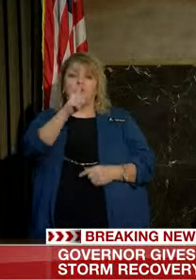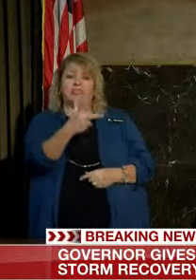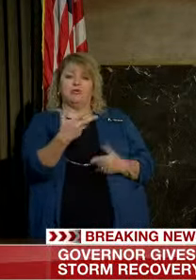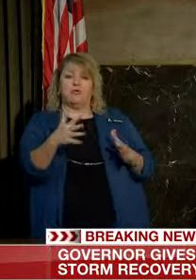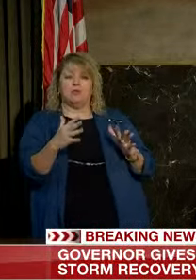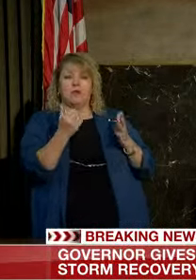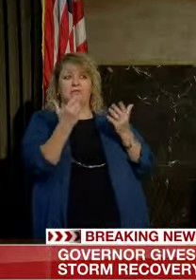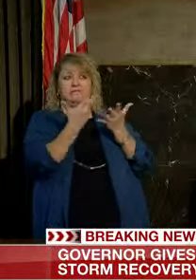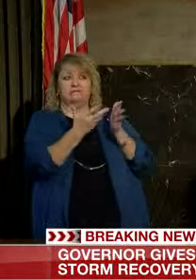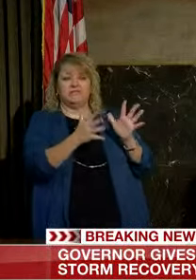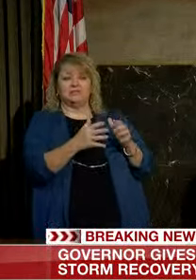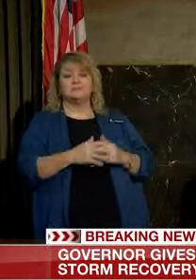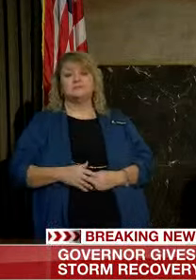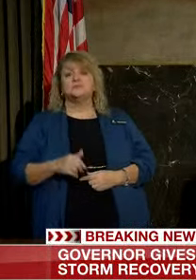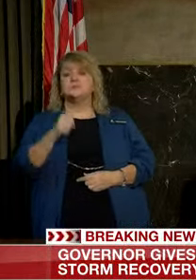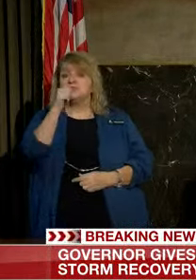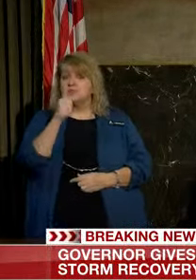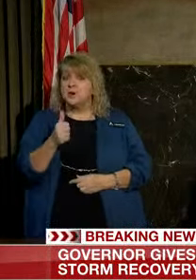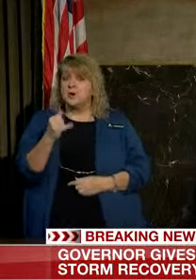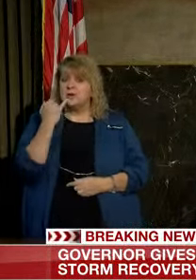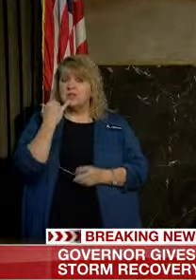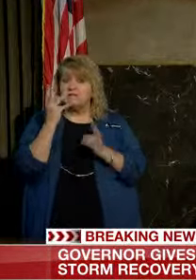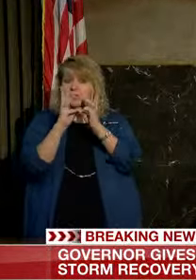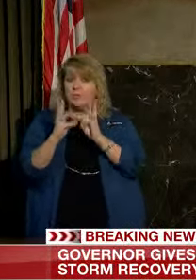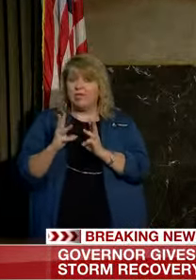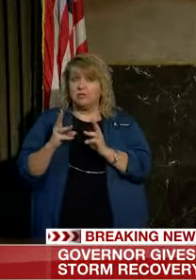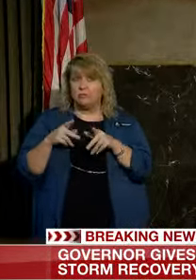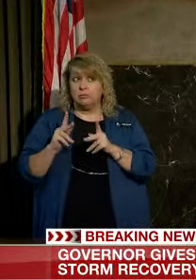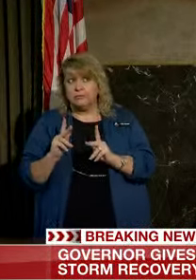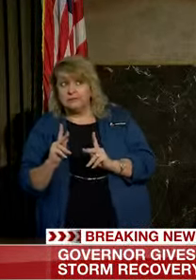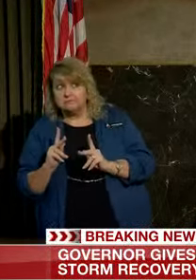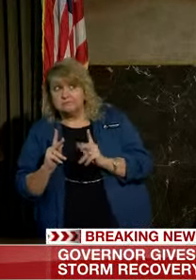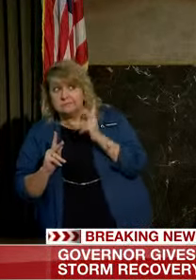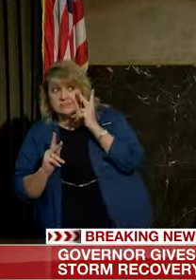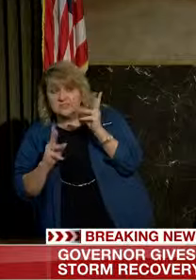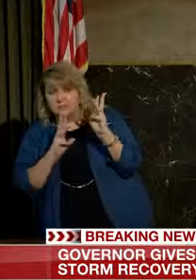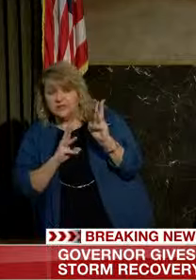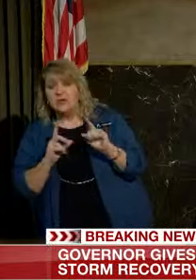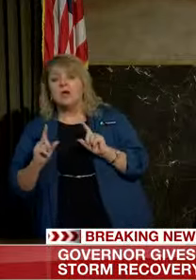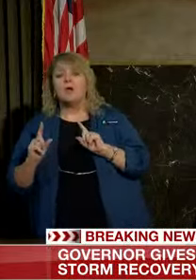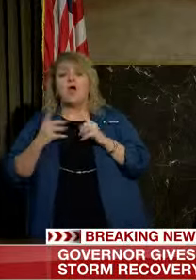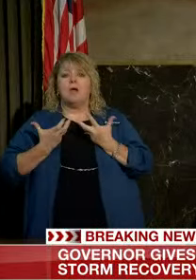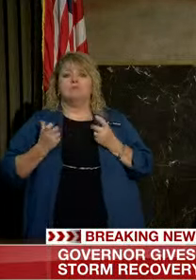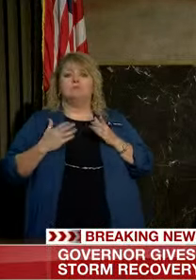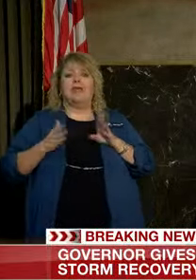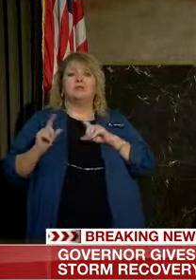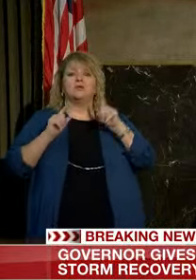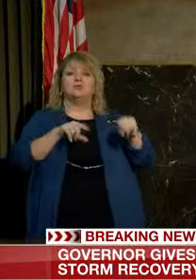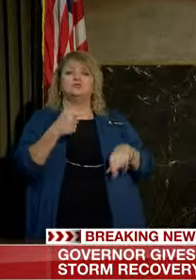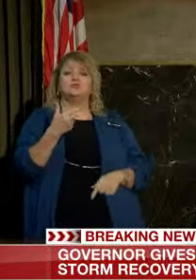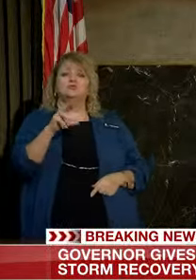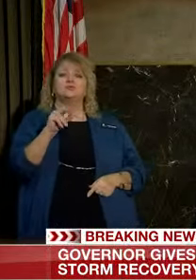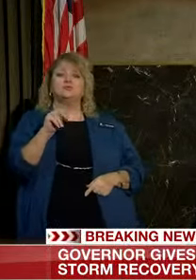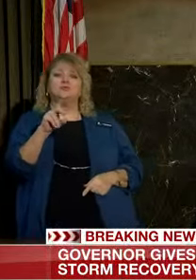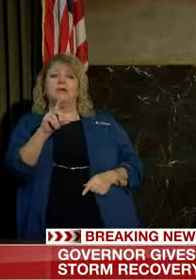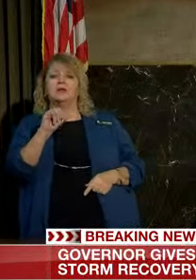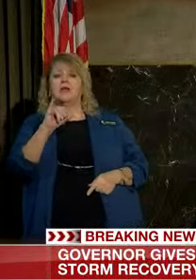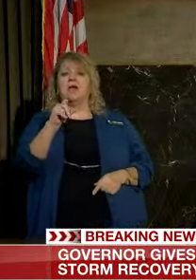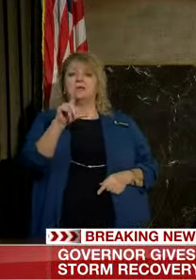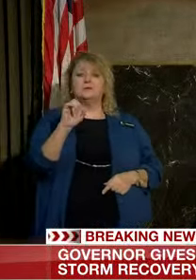Tomorrow, weather dependent, I do hope to travel to Grand Isle to visit with local officials there, but also with the National Guard